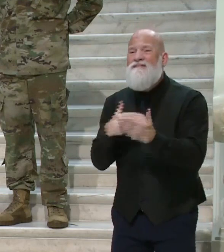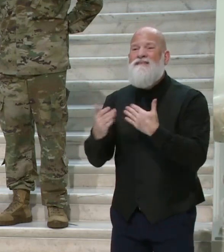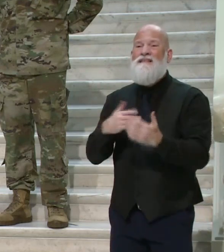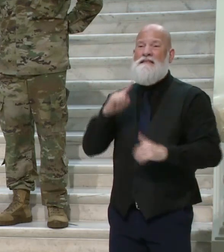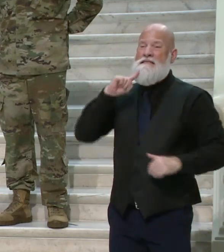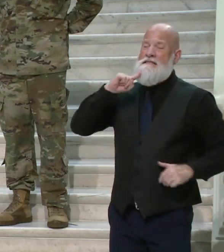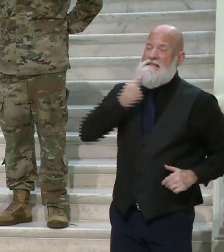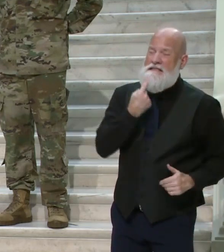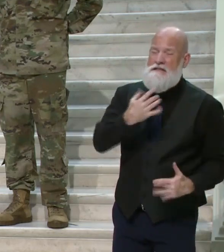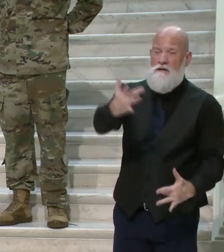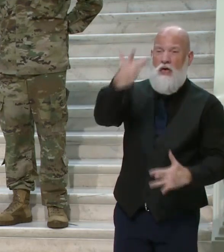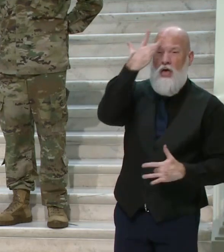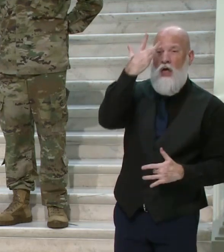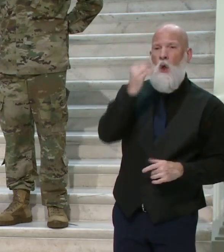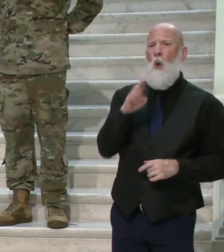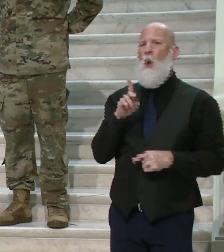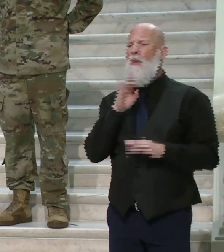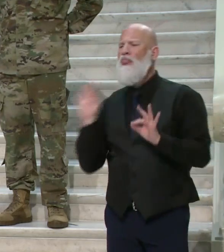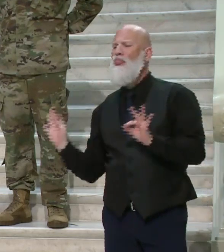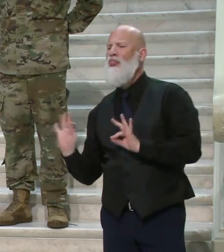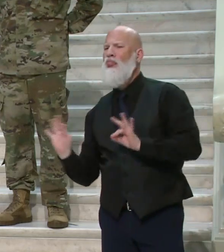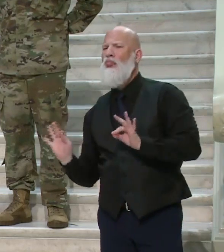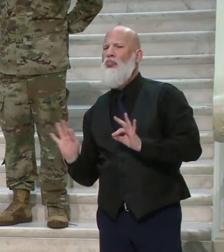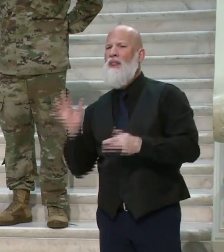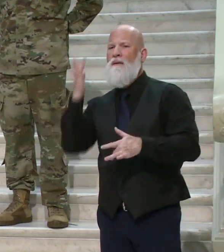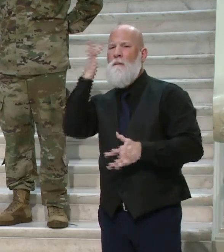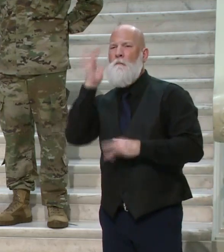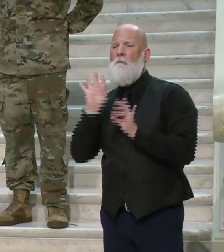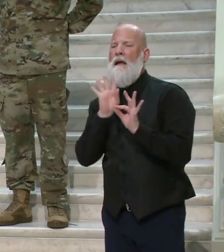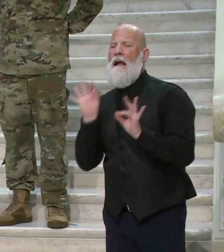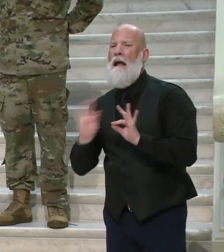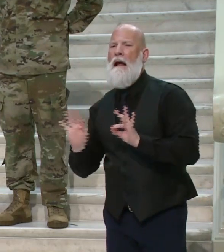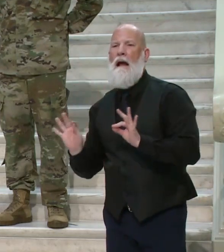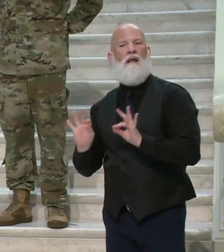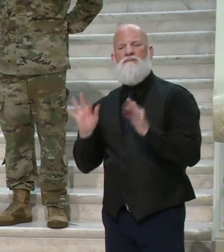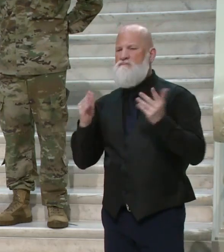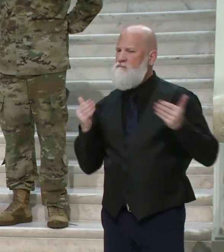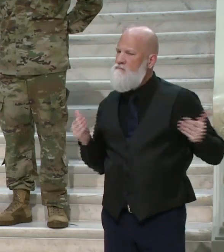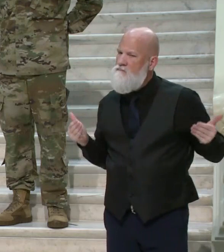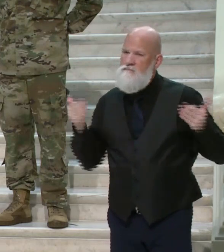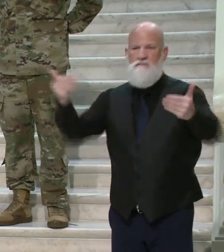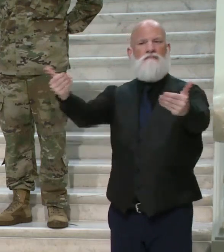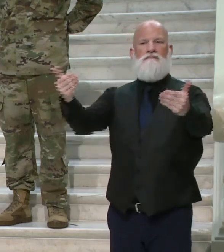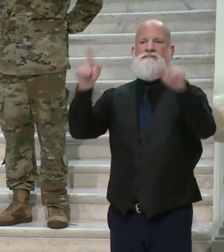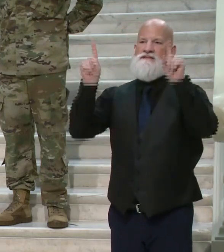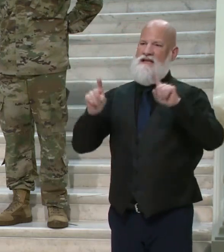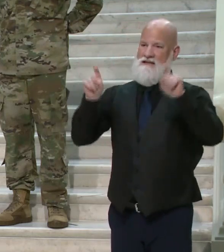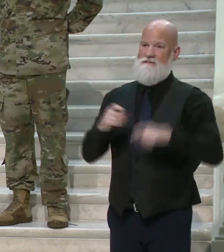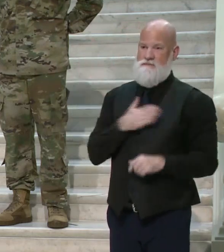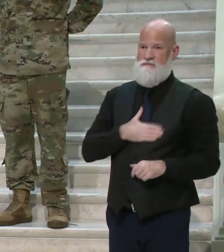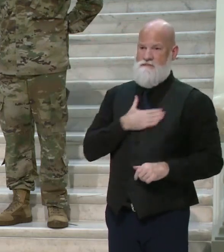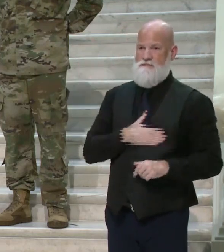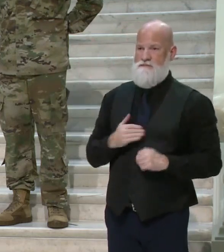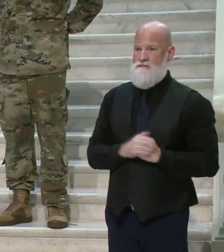first started. We were only restricted the most severe symptoms and even hospitalized patients.